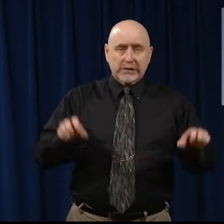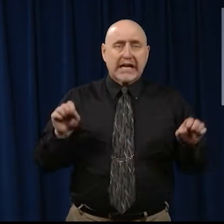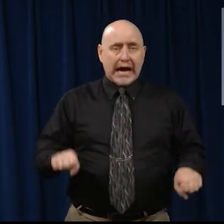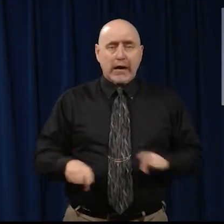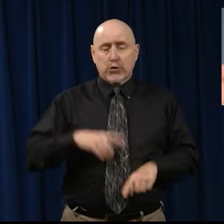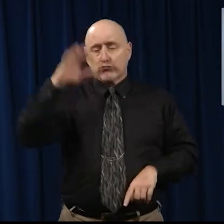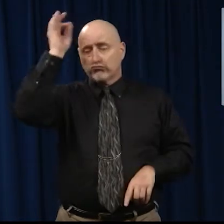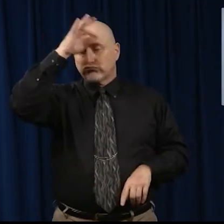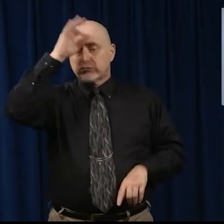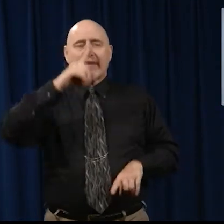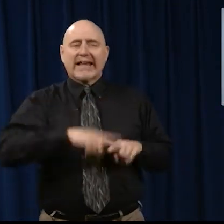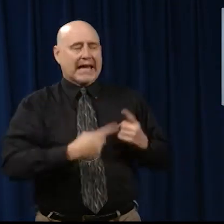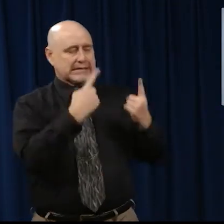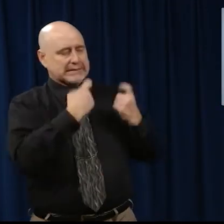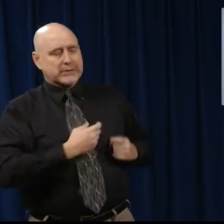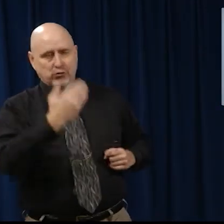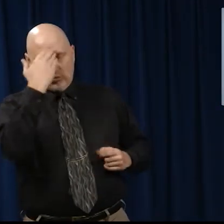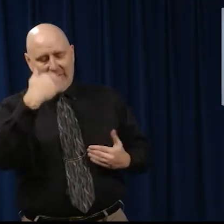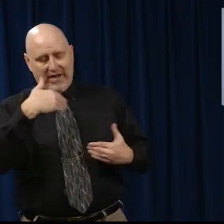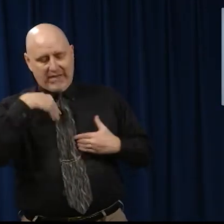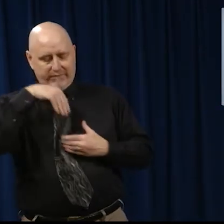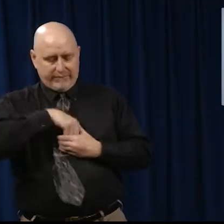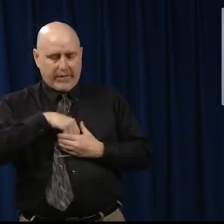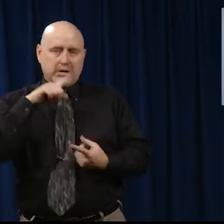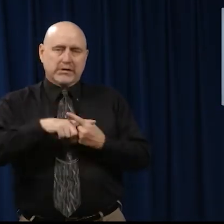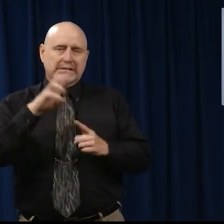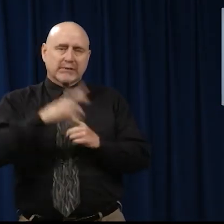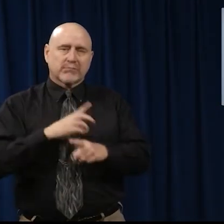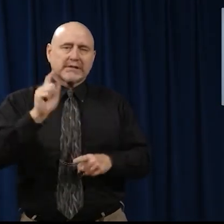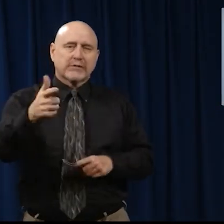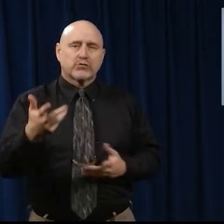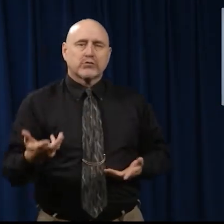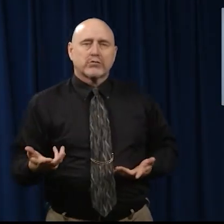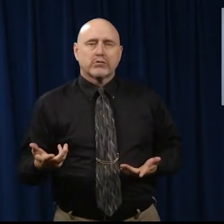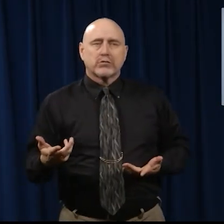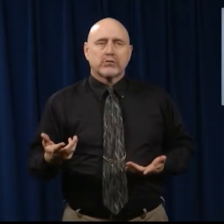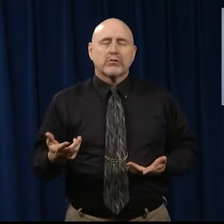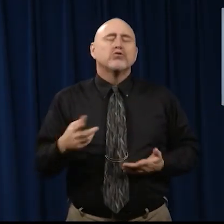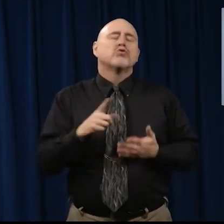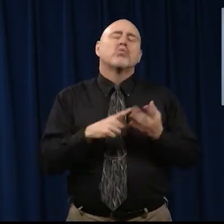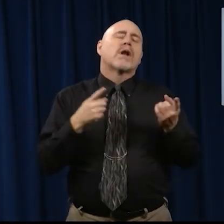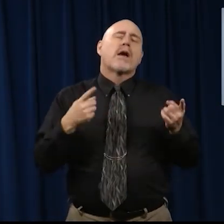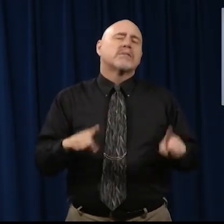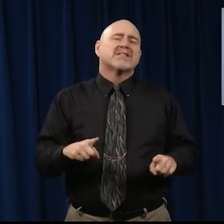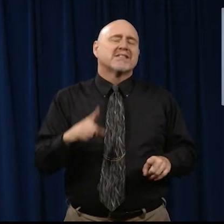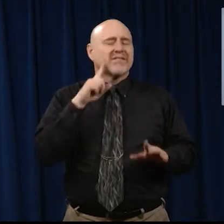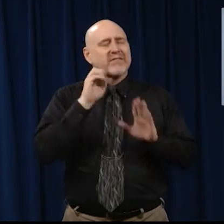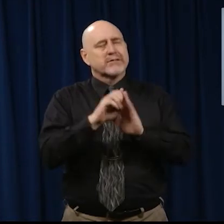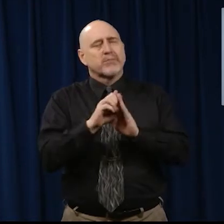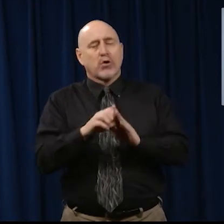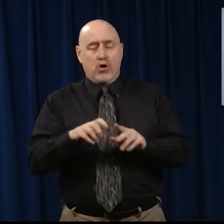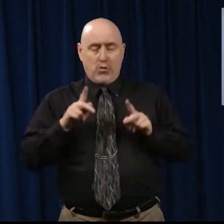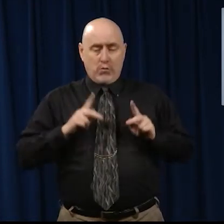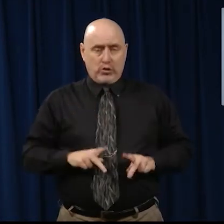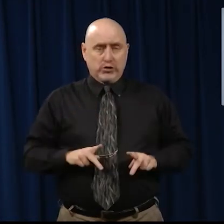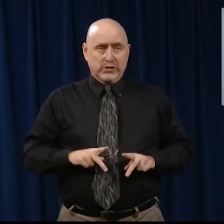for that 6 months, but they won't even know that your body has it until 6 months later. Now, what happens to a person when